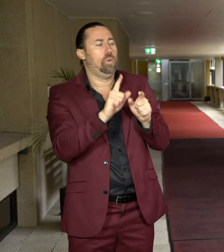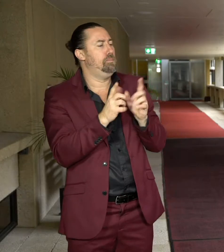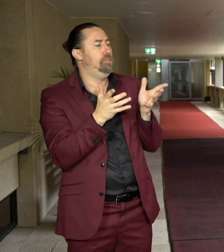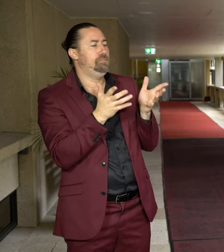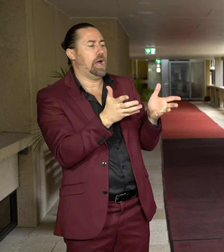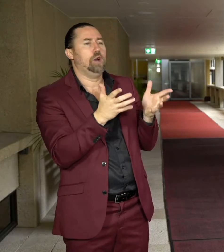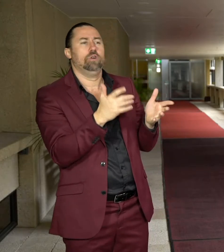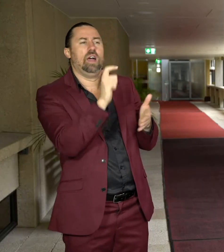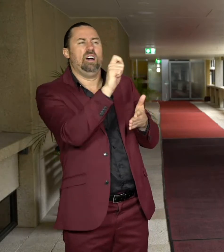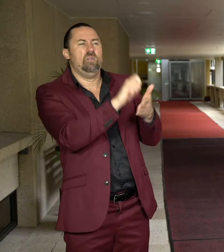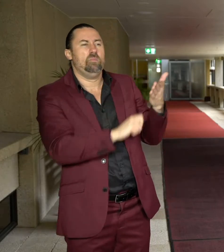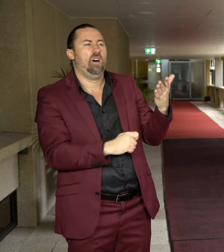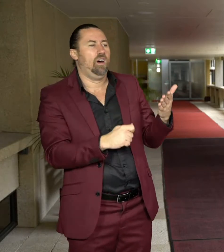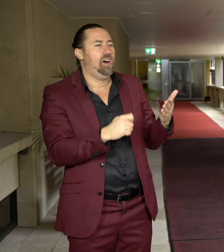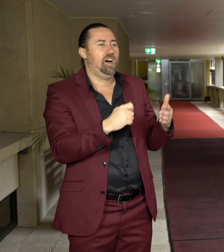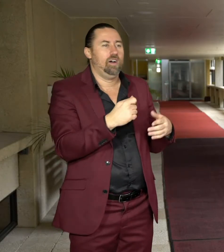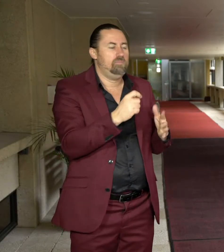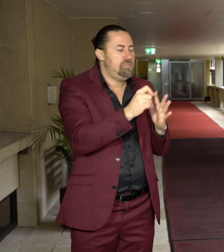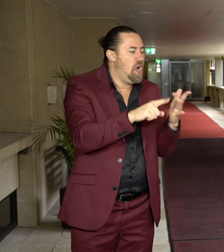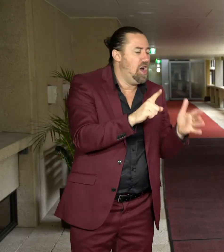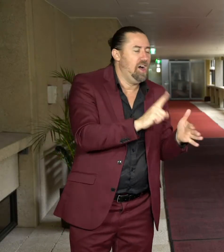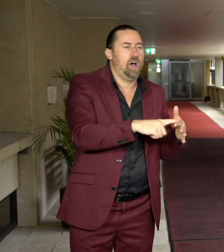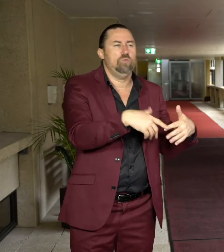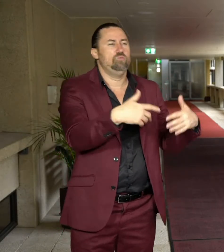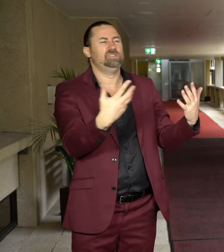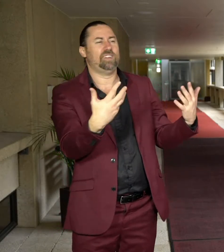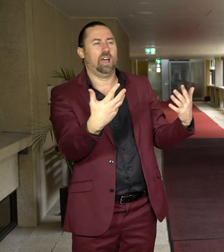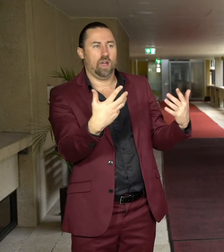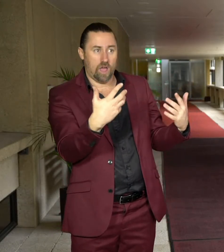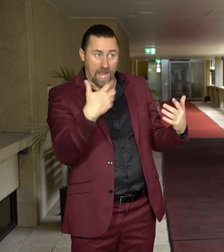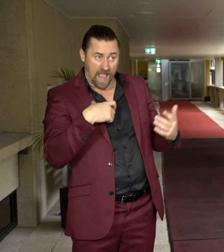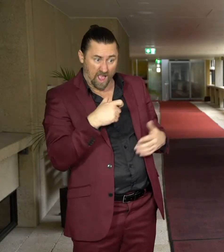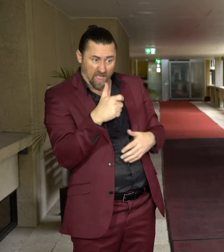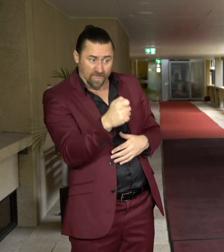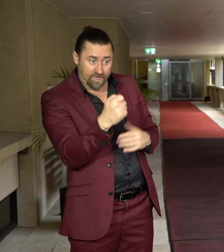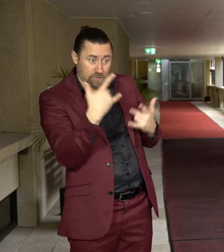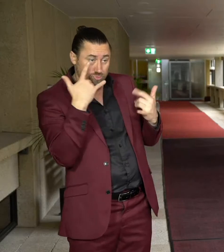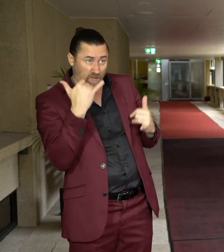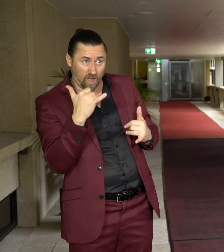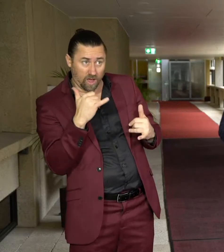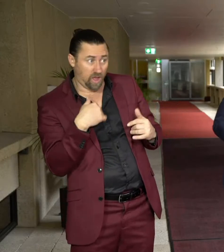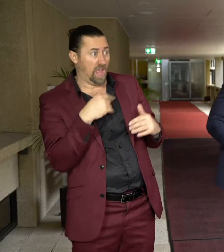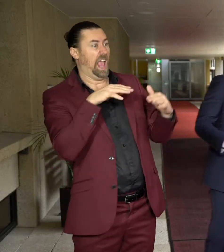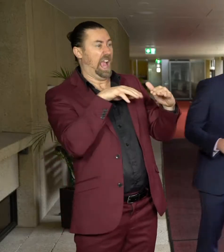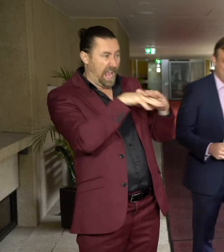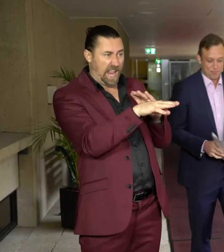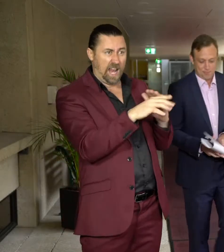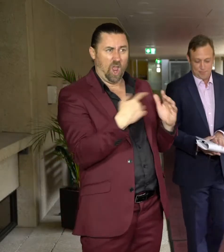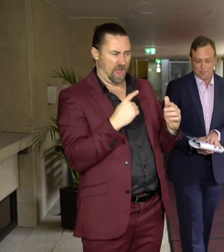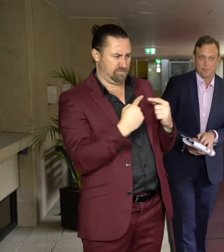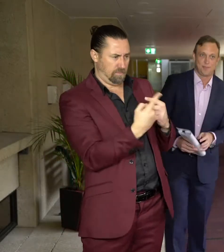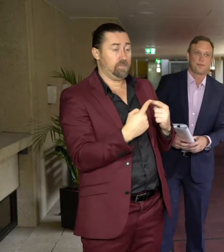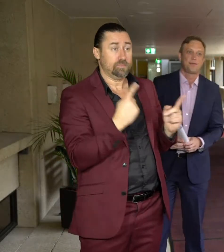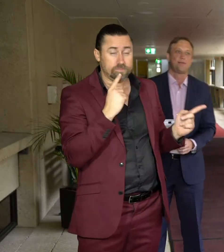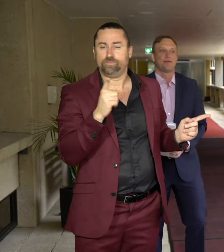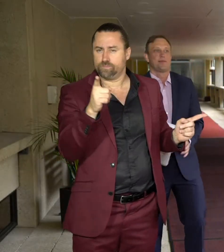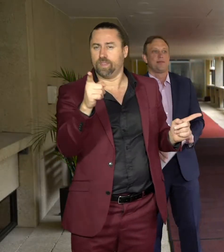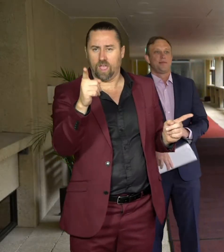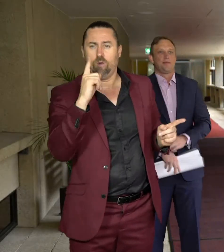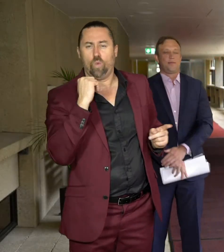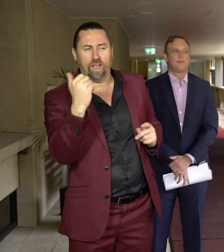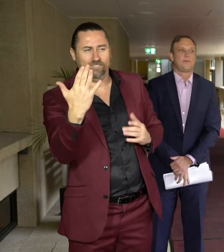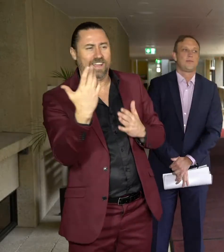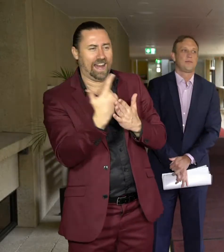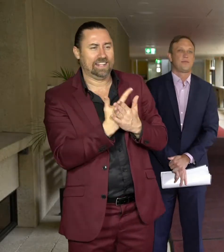instance? Is there going to be a more comprehensive list Do you want to of do businesses that are affected? There is. So we've